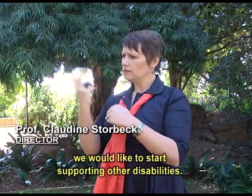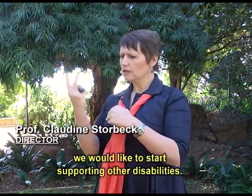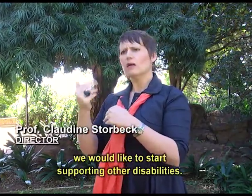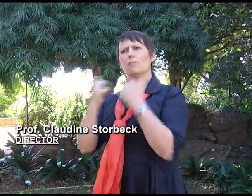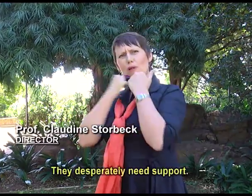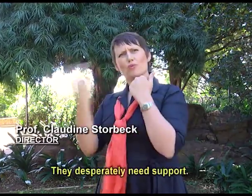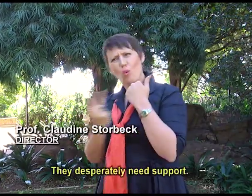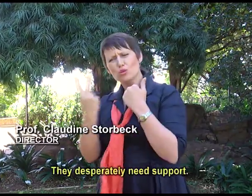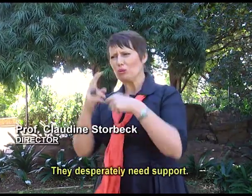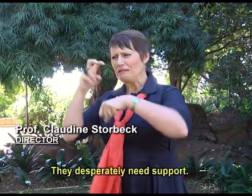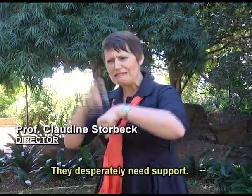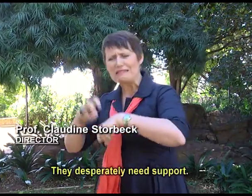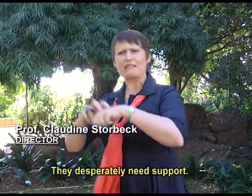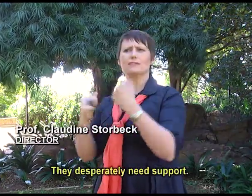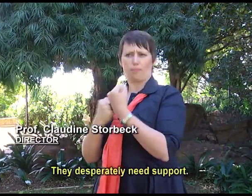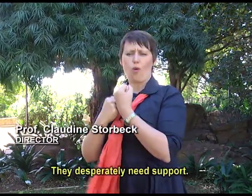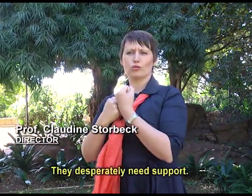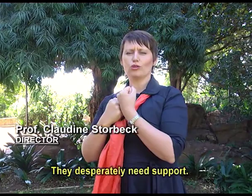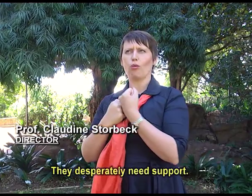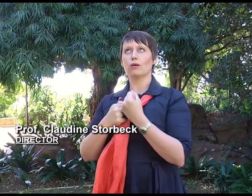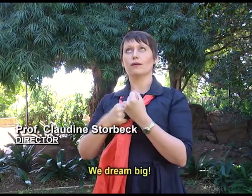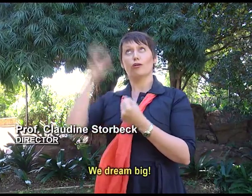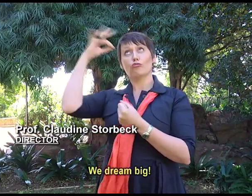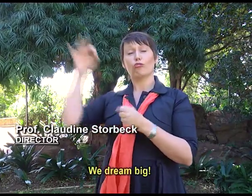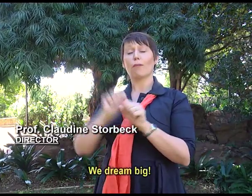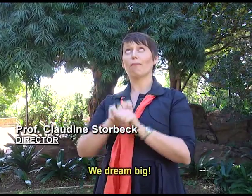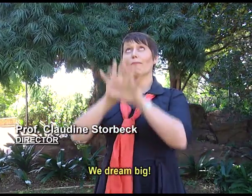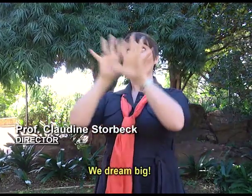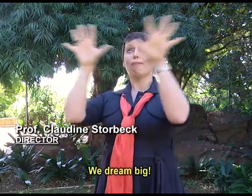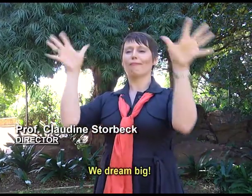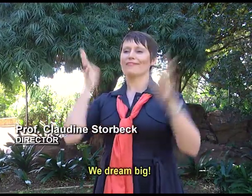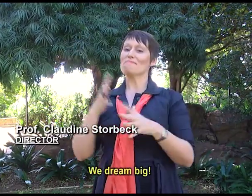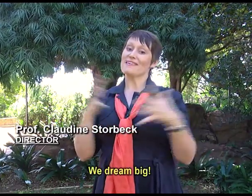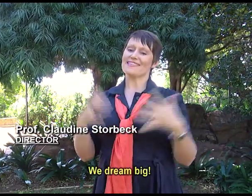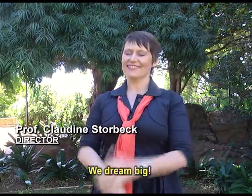They desperately need support. We dream big.